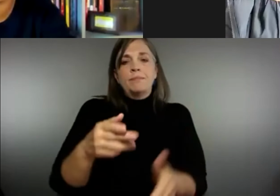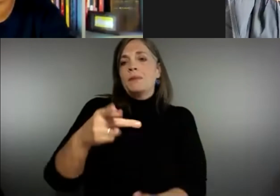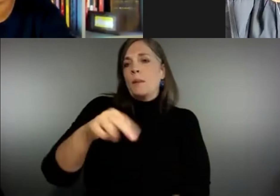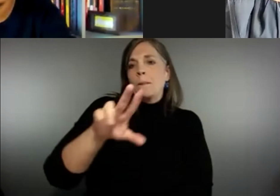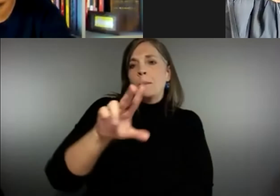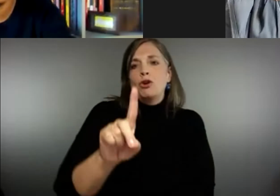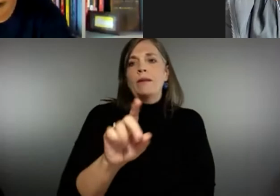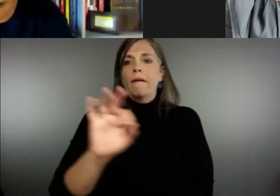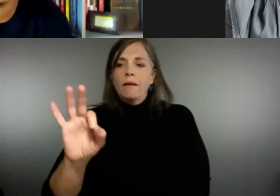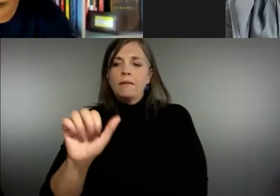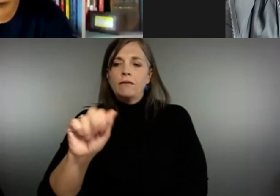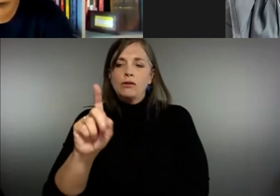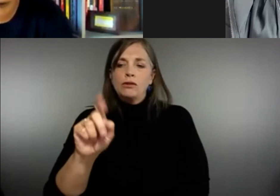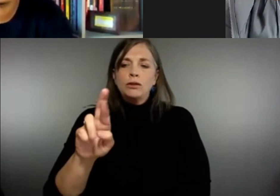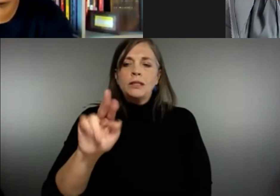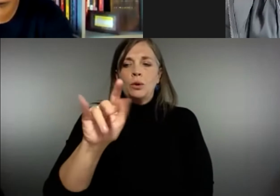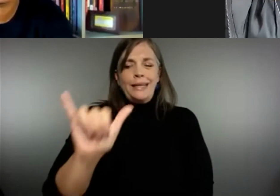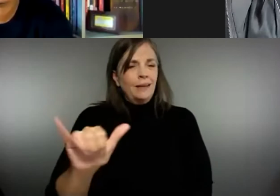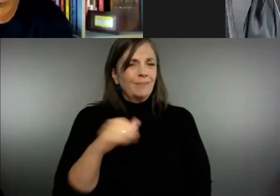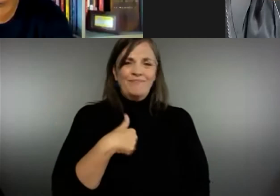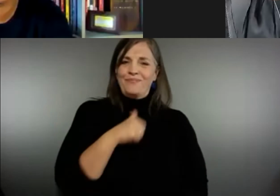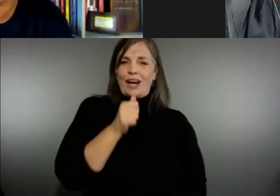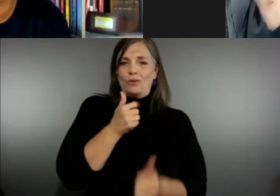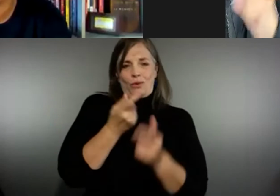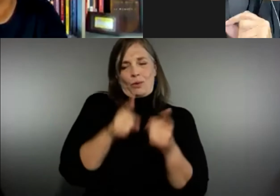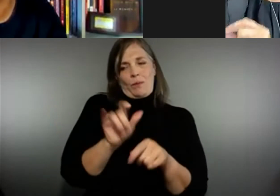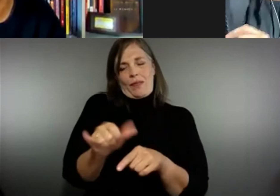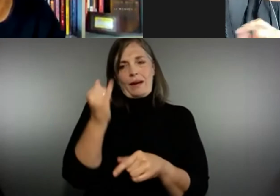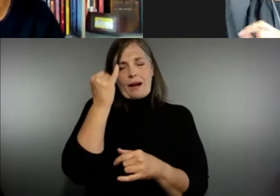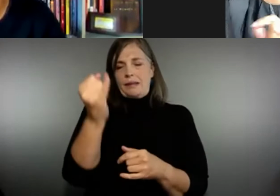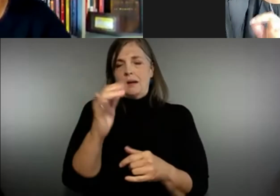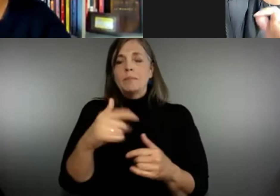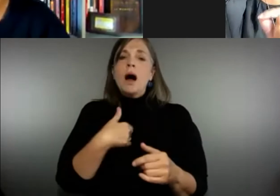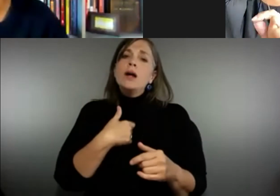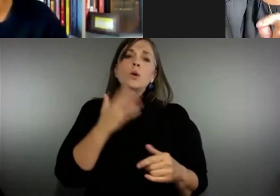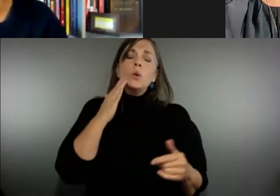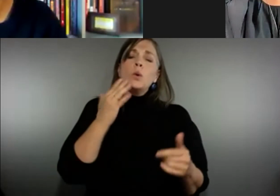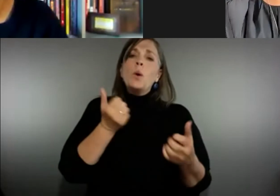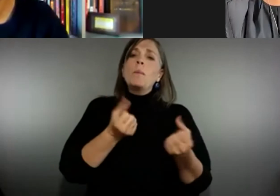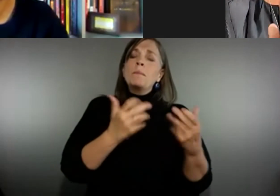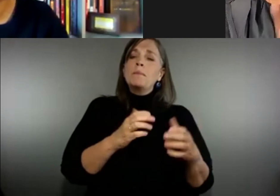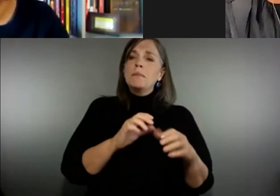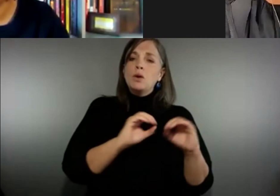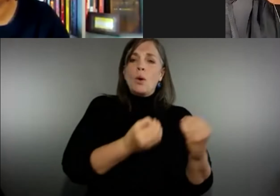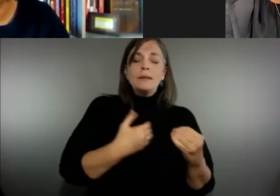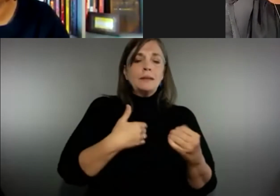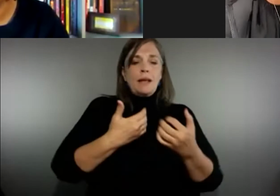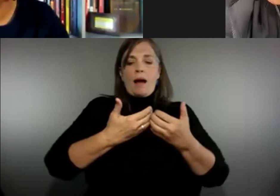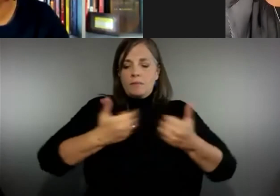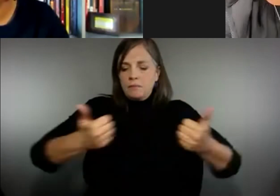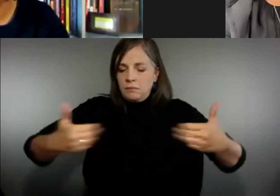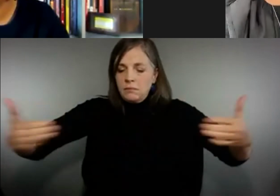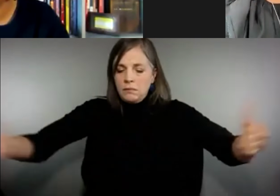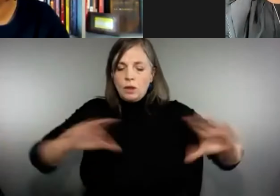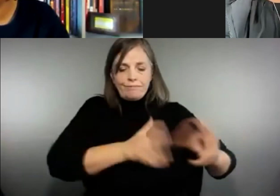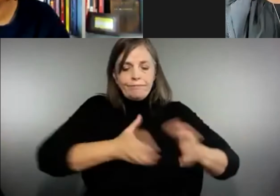those skills the ability to work across silos many of our organizations have different departments who are focused on sort of